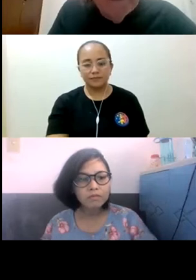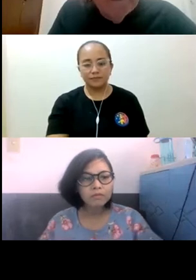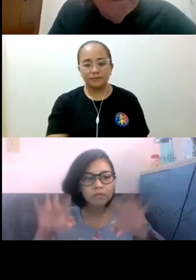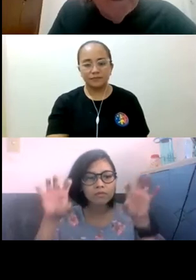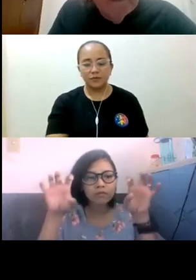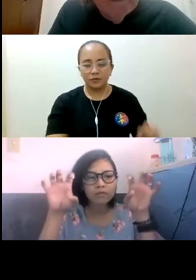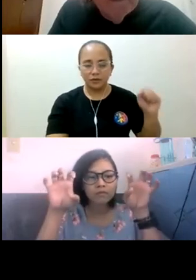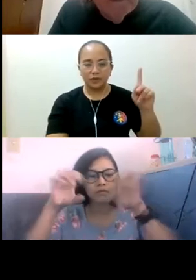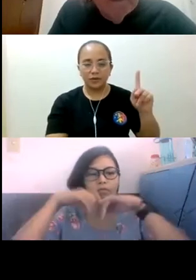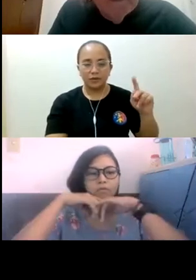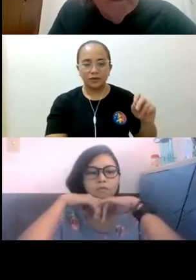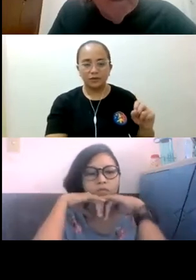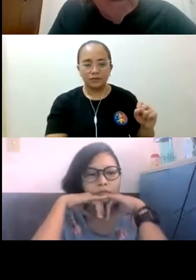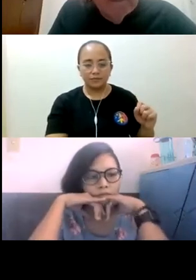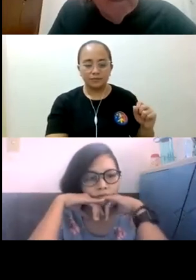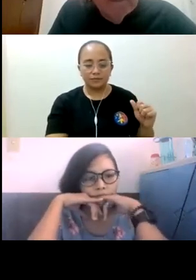Okay.